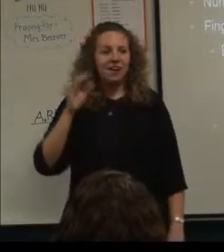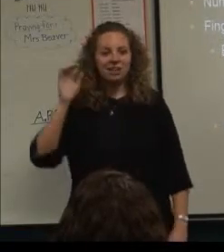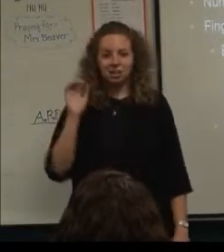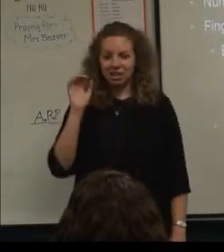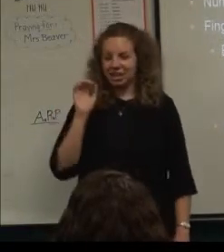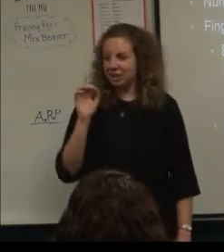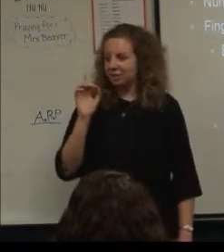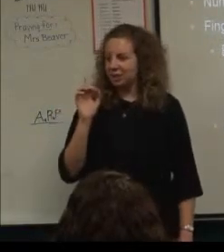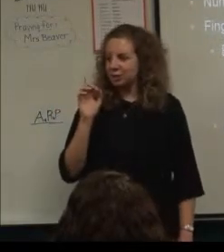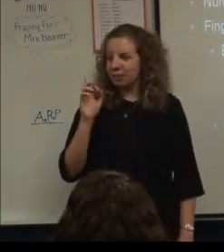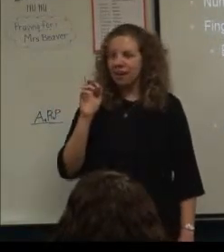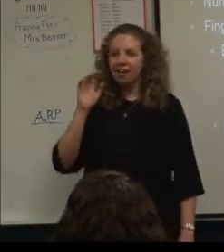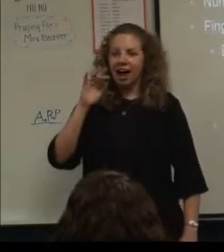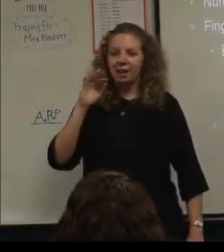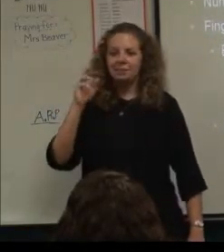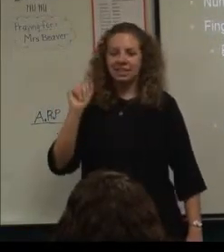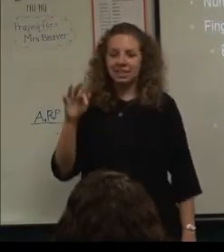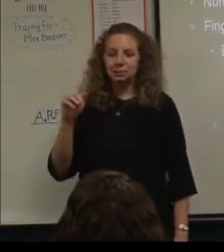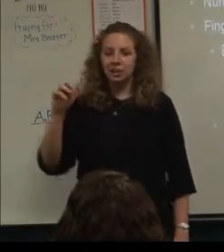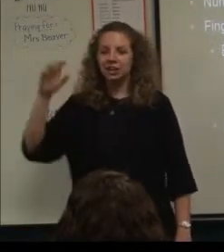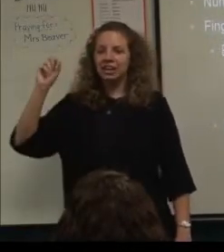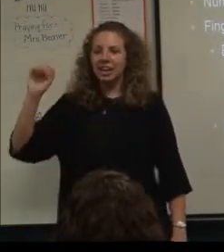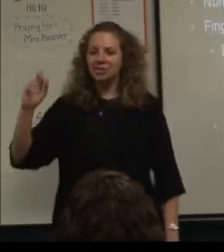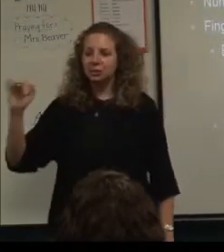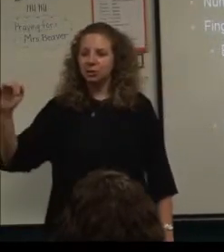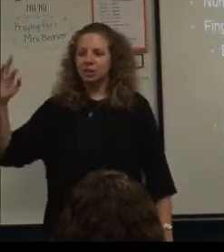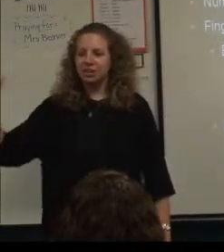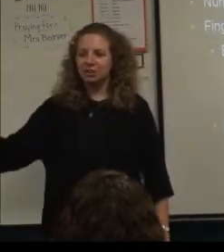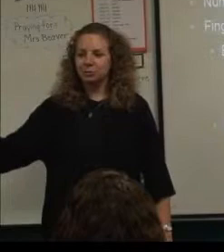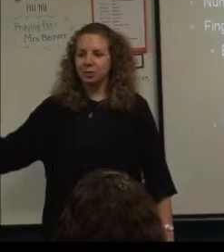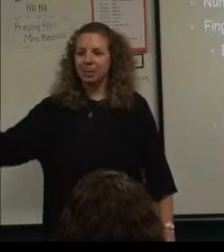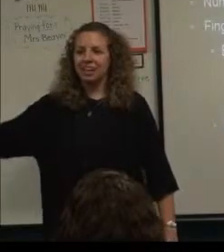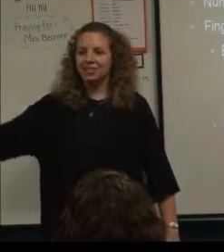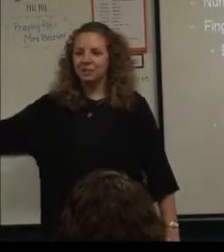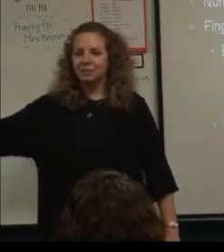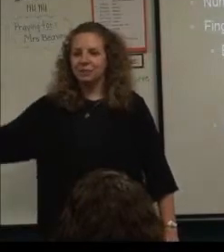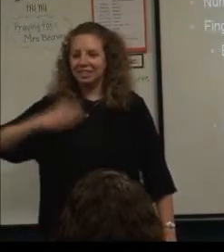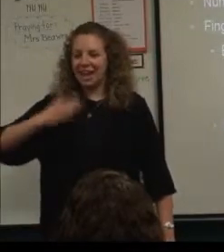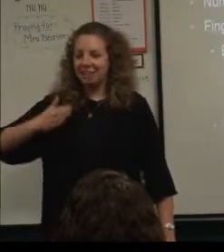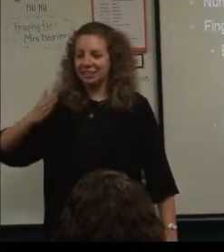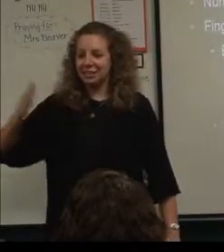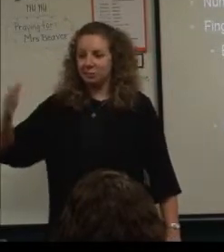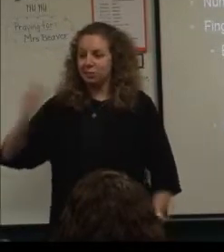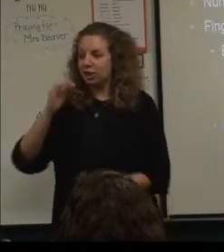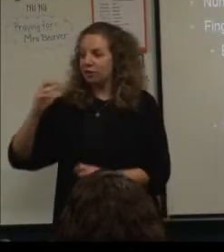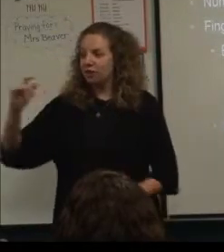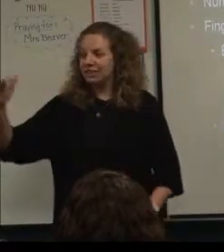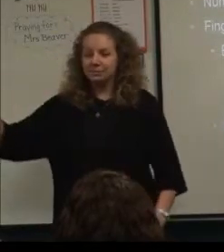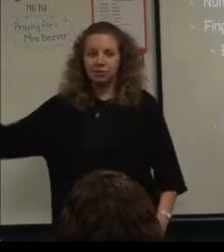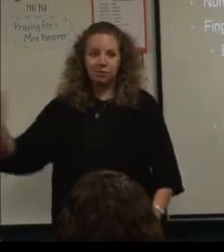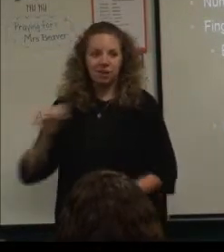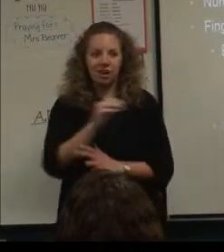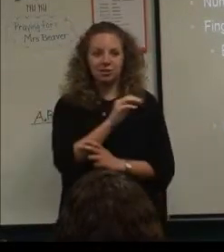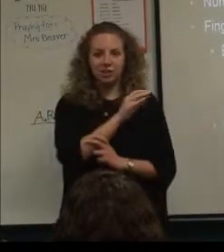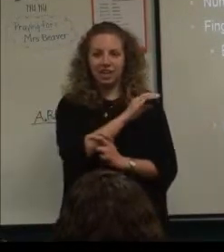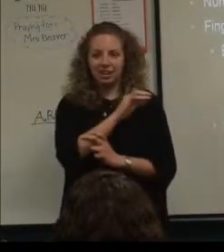I started here to finger spell, I'd be like this word, and this word, and this word, and this word, because I have to keep moving over, and some of them are long, so I kind of